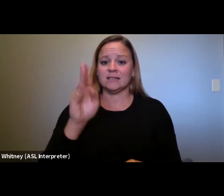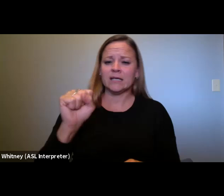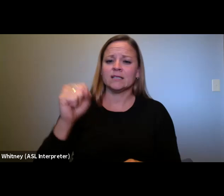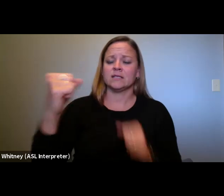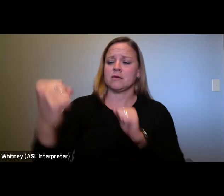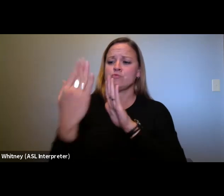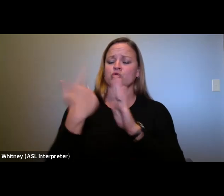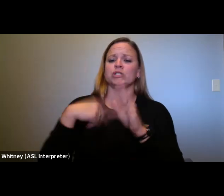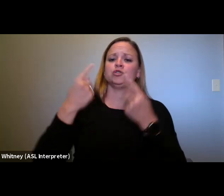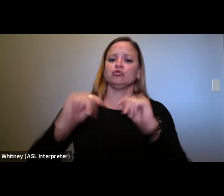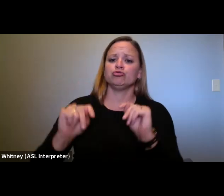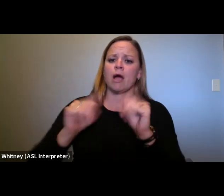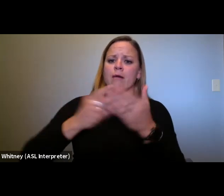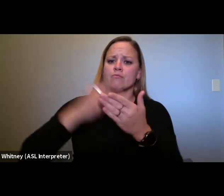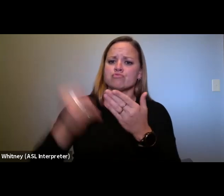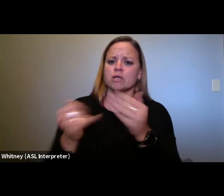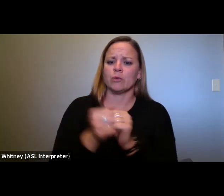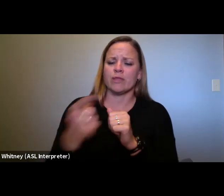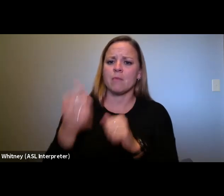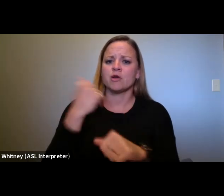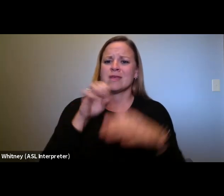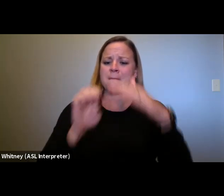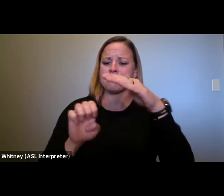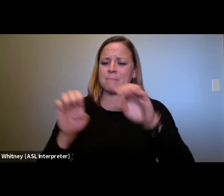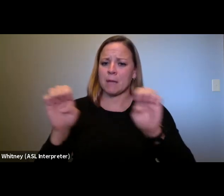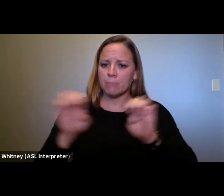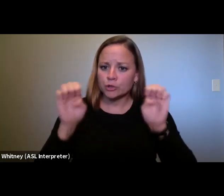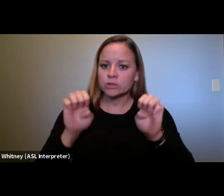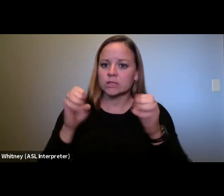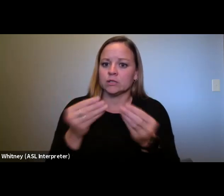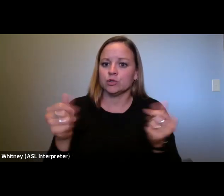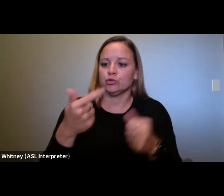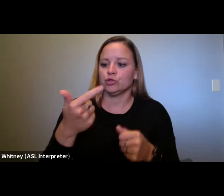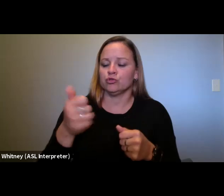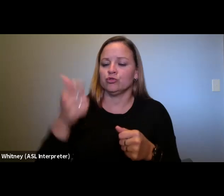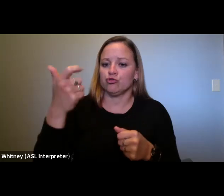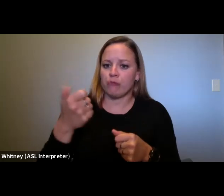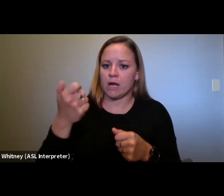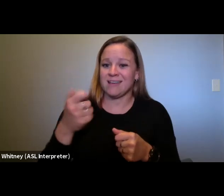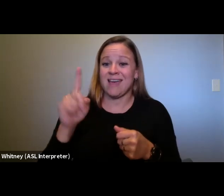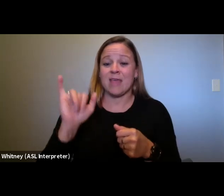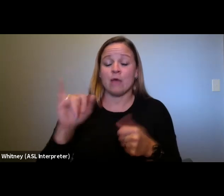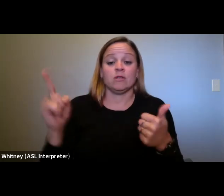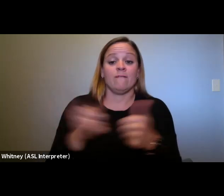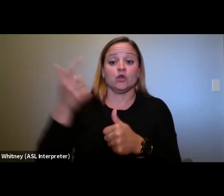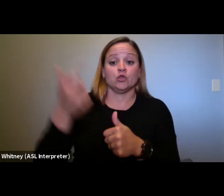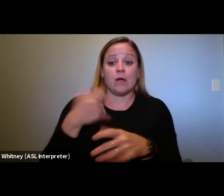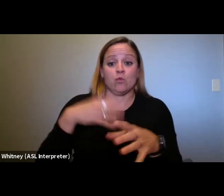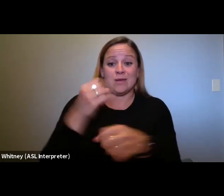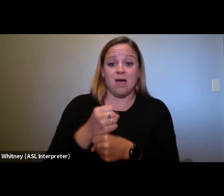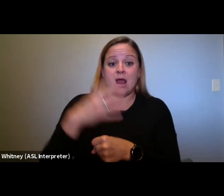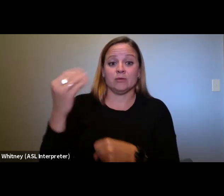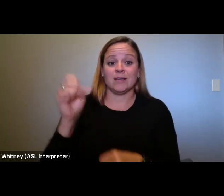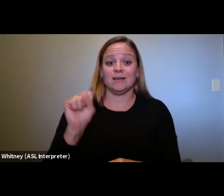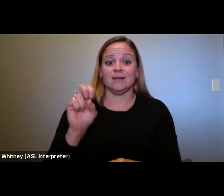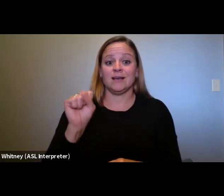pilot project with them under the emergency solution grants. That was the first grant that we got outside the SSBF to